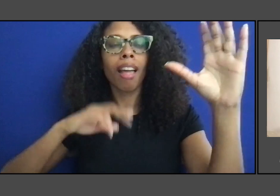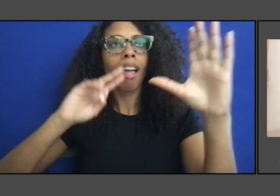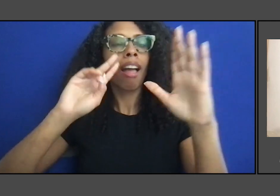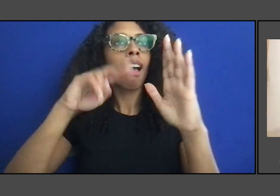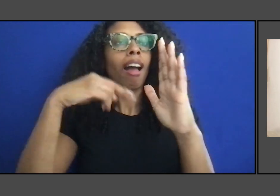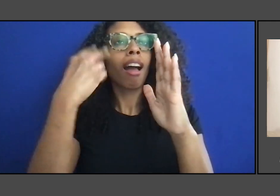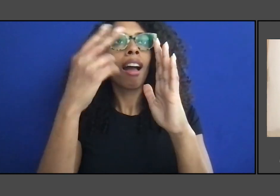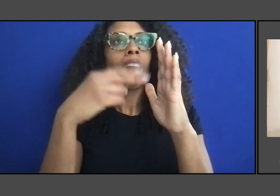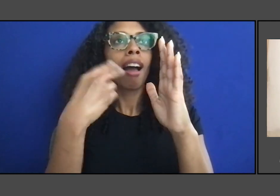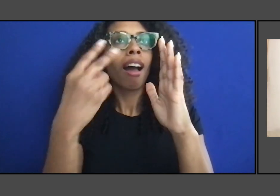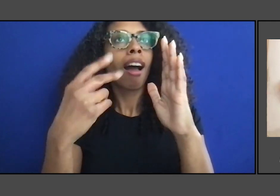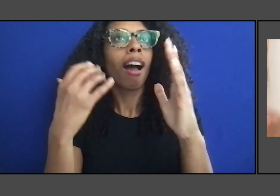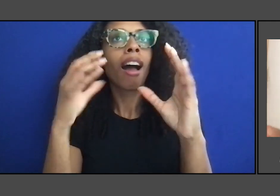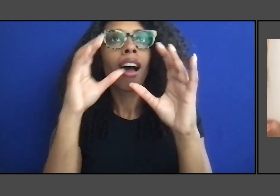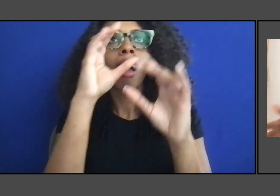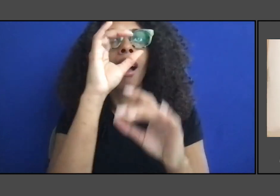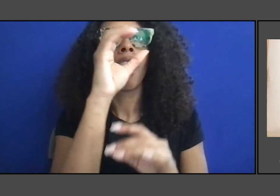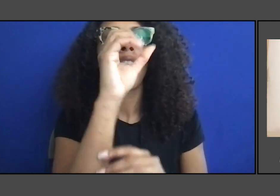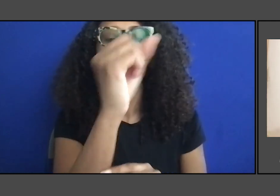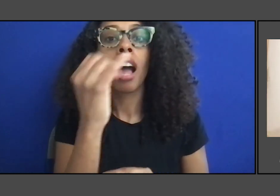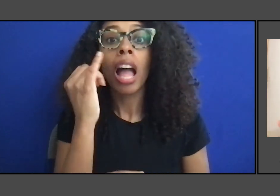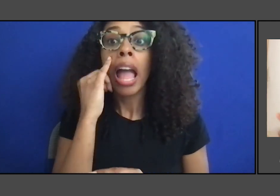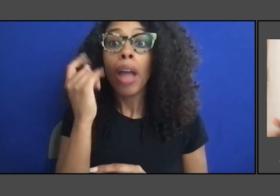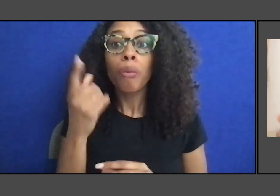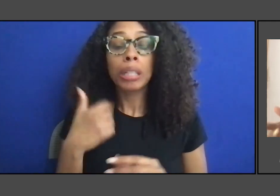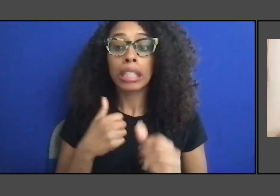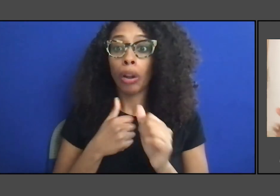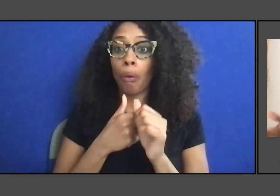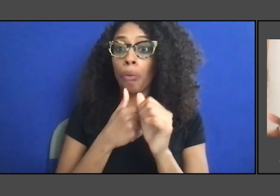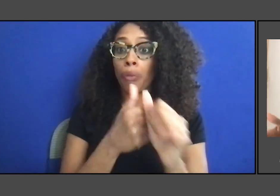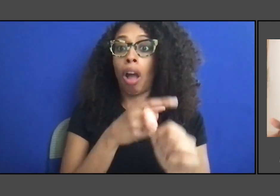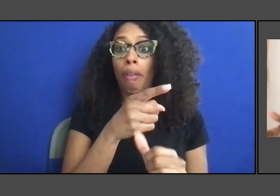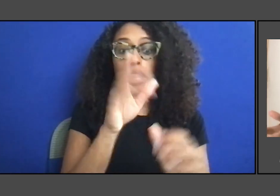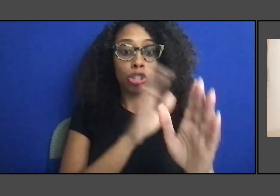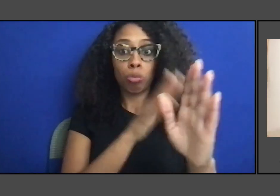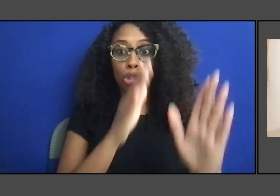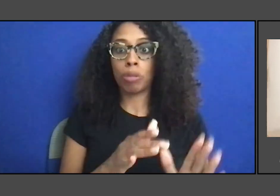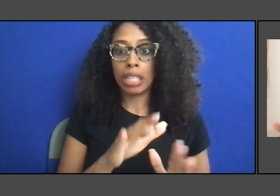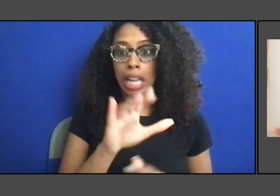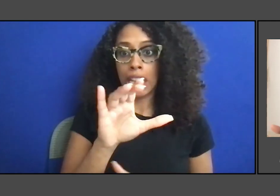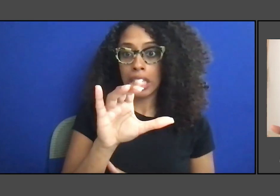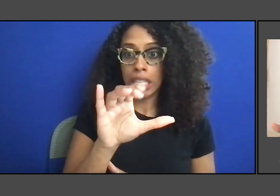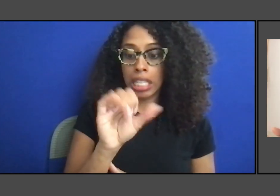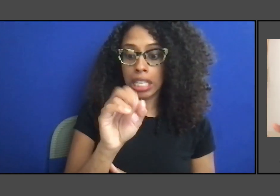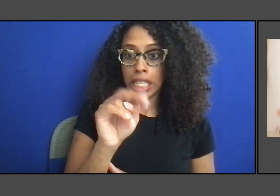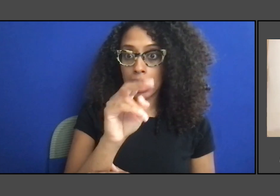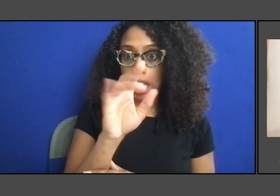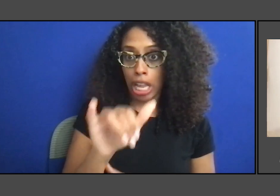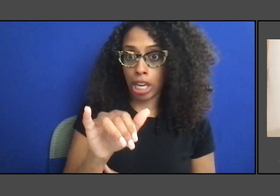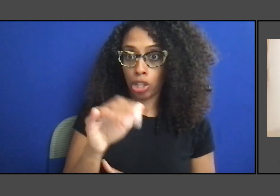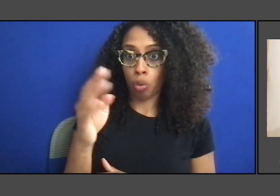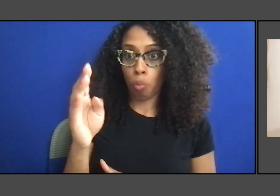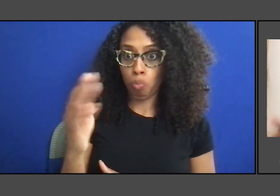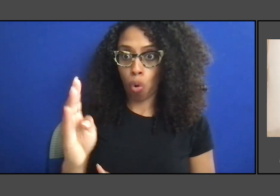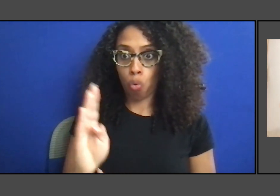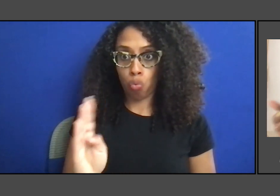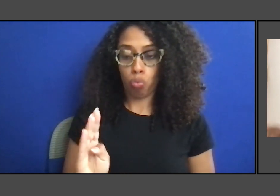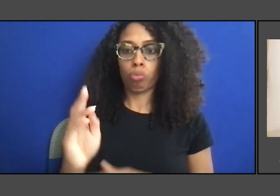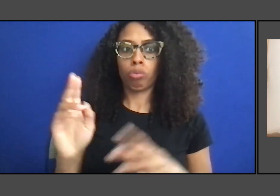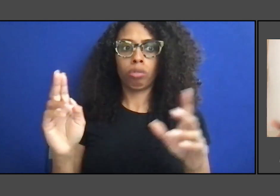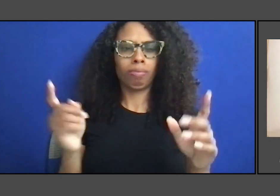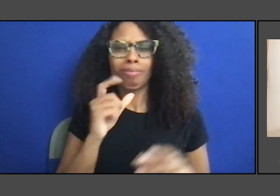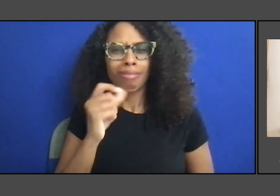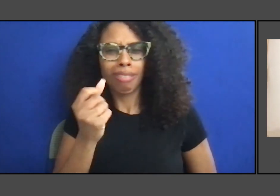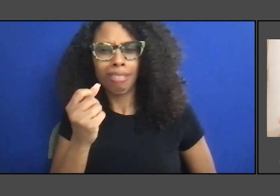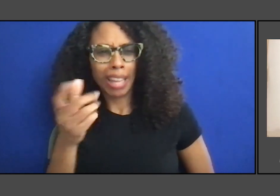if we just follow this musician, and that's Sonny's blues, right? Like his brother doesn't fully get it, but he's there and he sees that these people who have come to